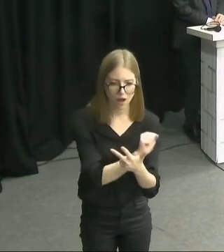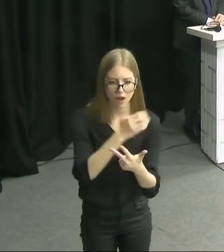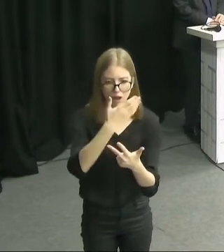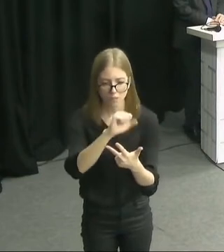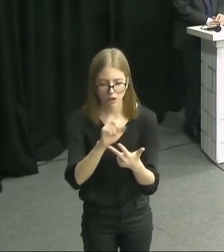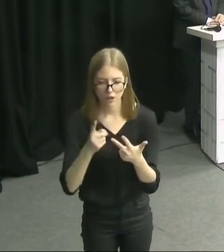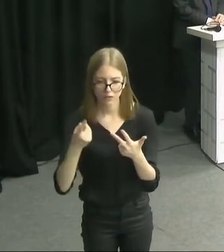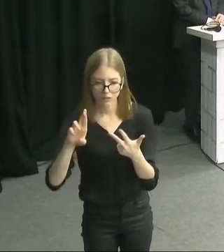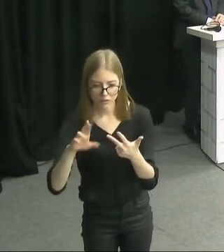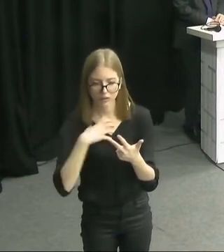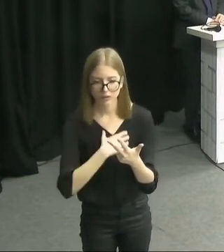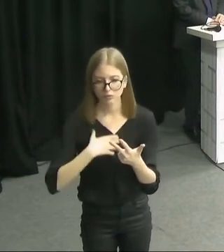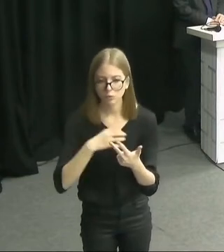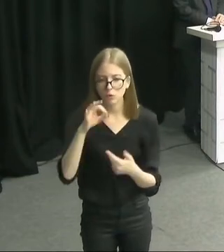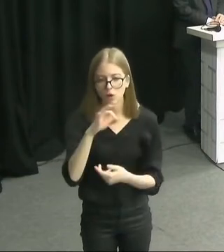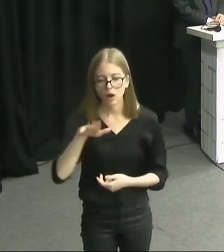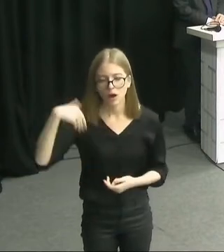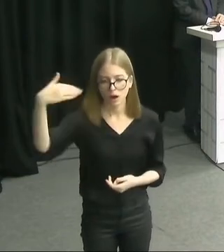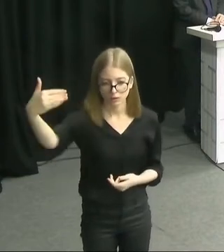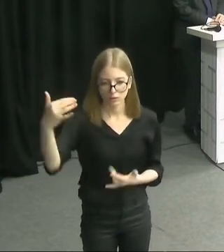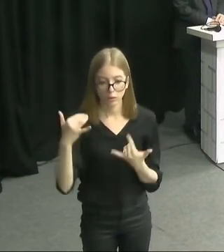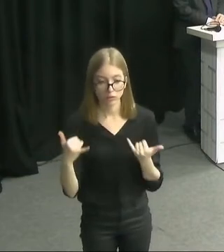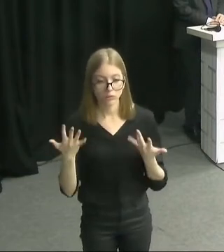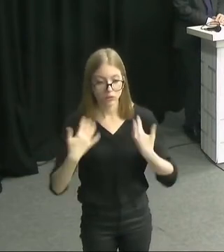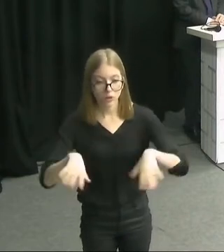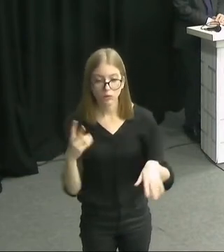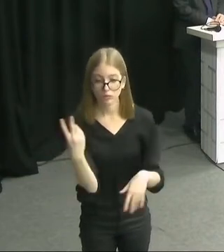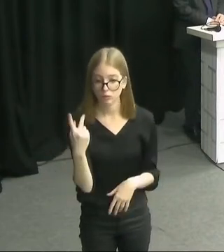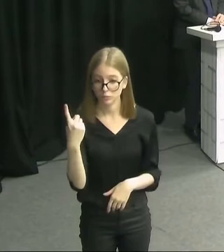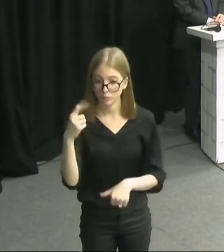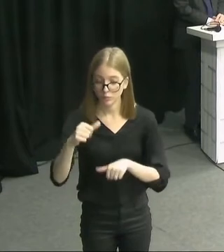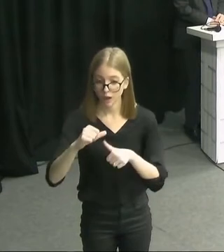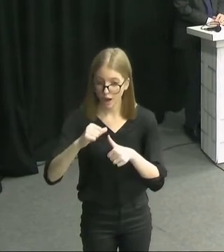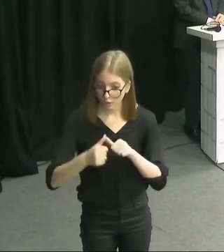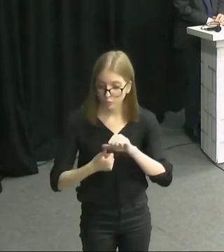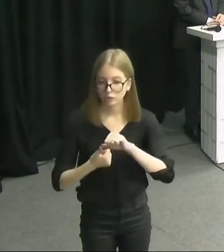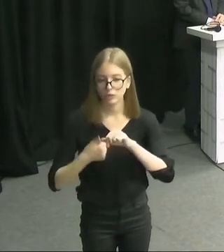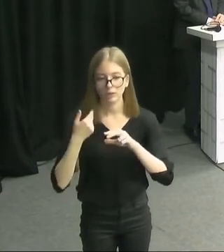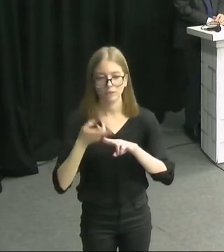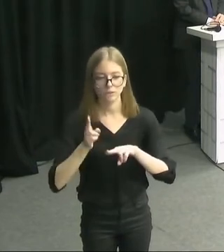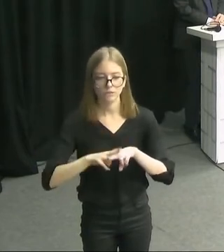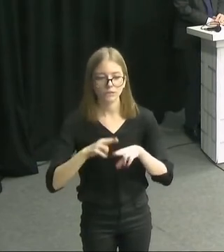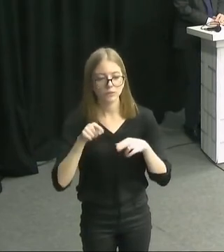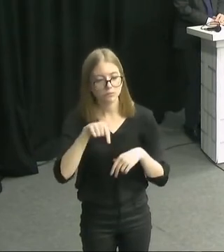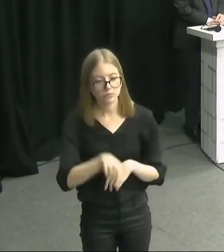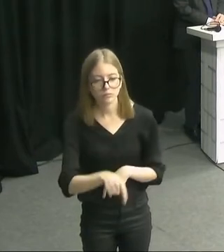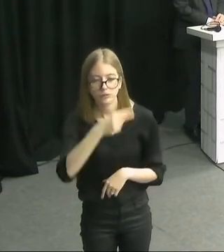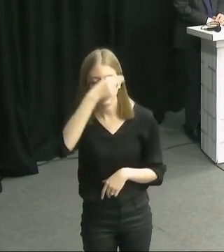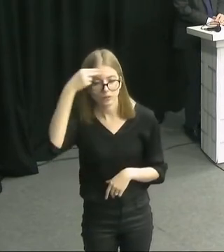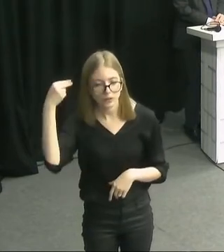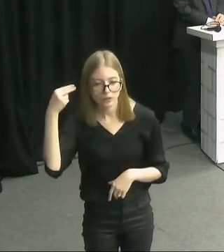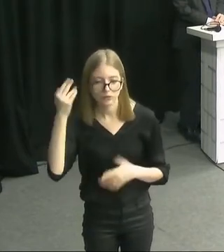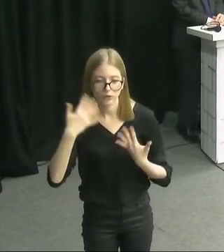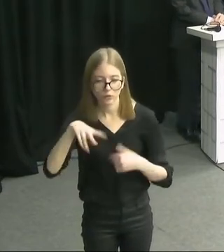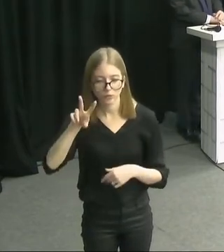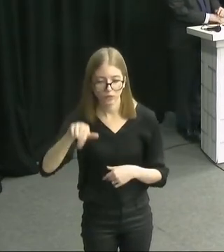future-oriented. We should think about the 21st century. We're creating the 21st century now in our university, and we're creating